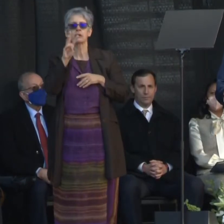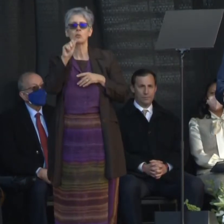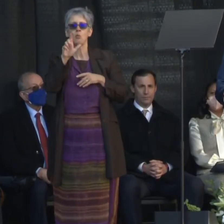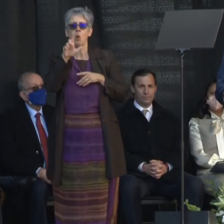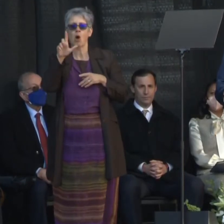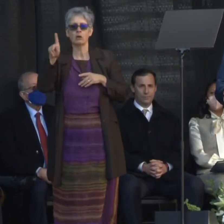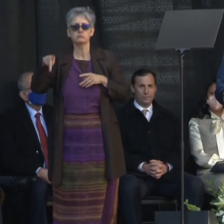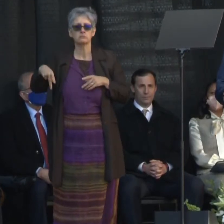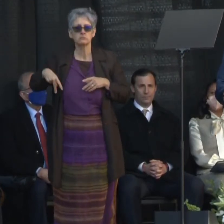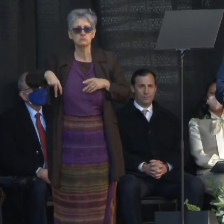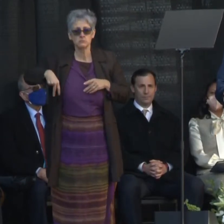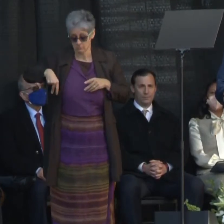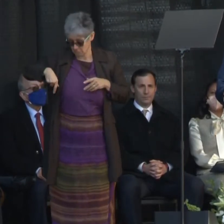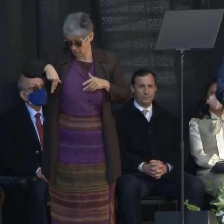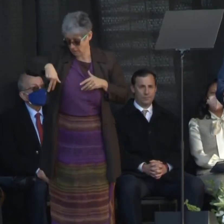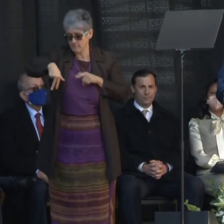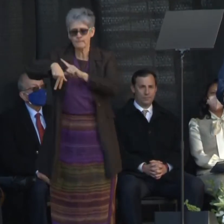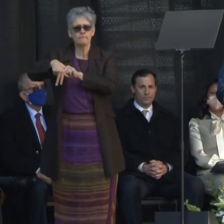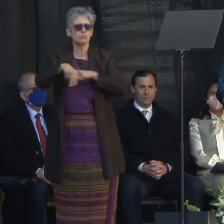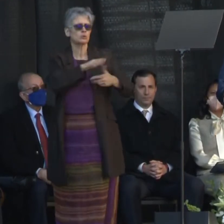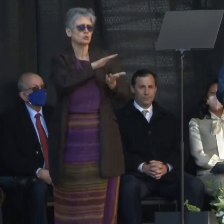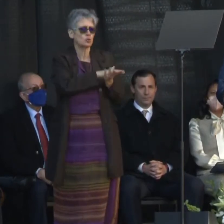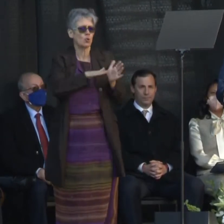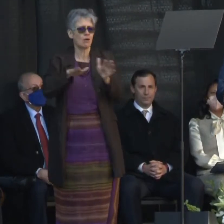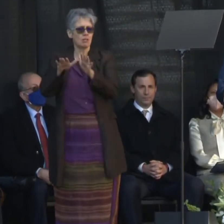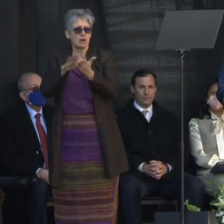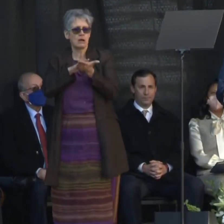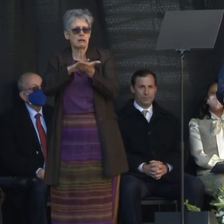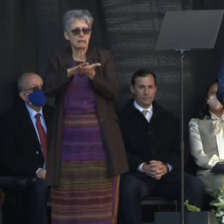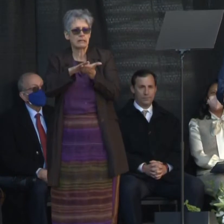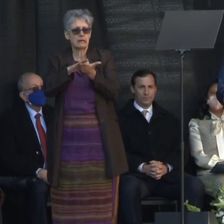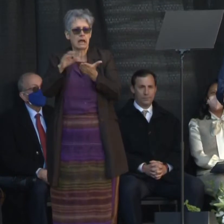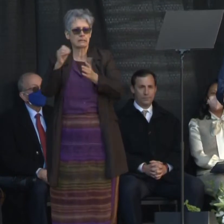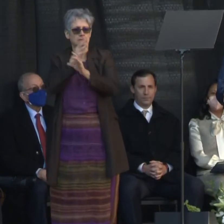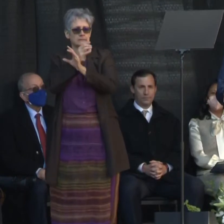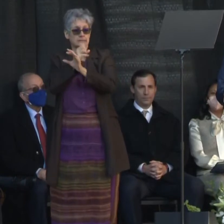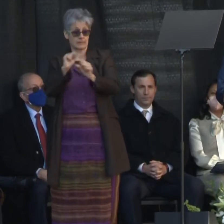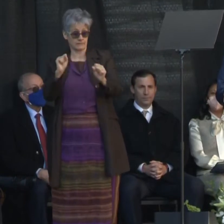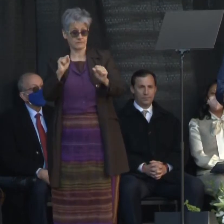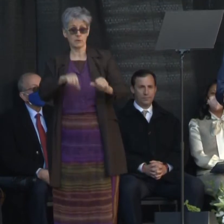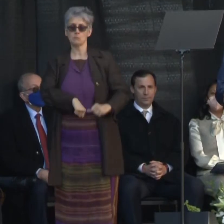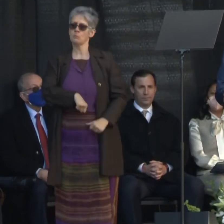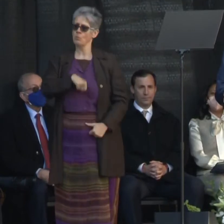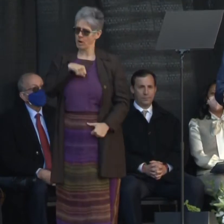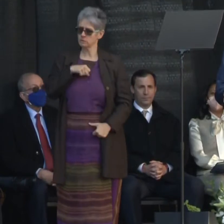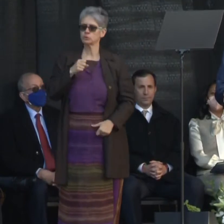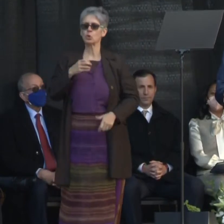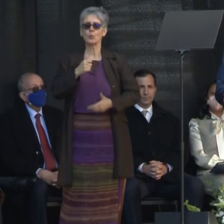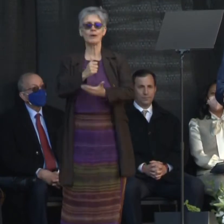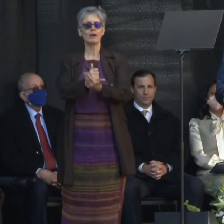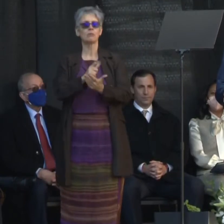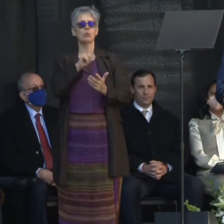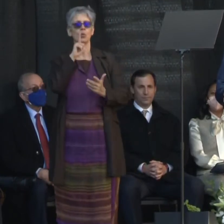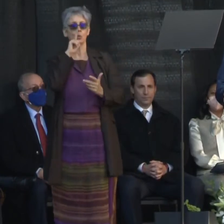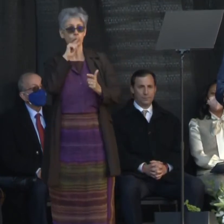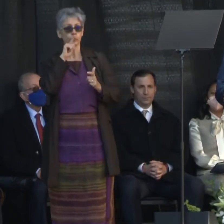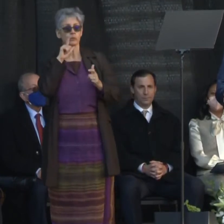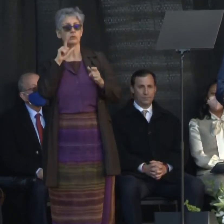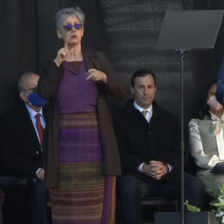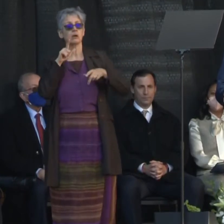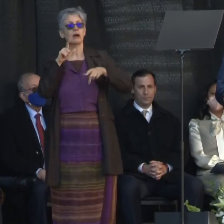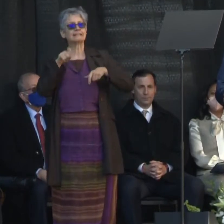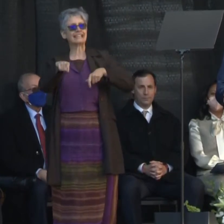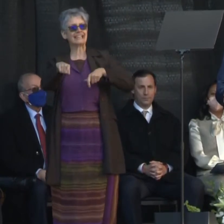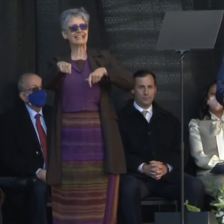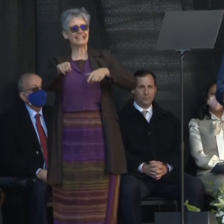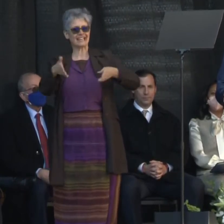make residents proud. We will provide a hand up to those in need in our streets so that they can stand up on their own.